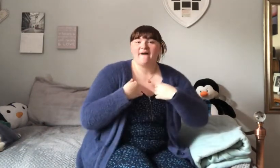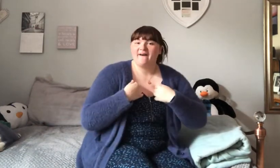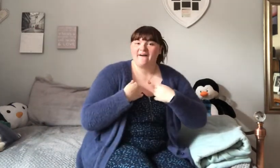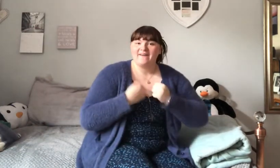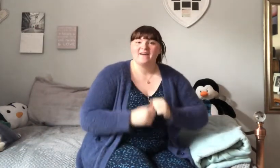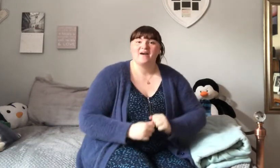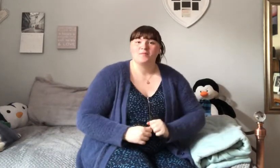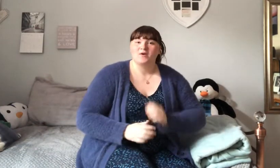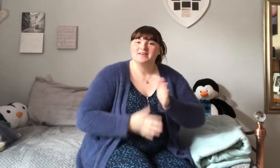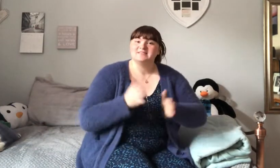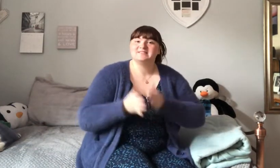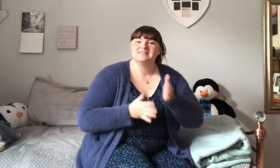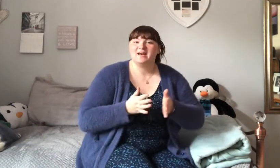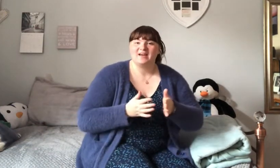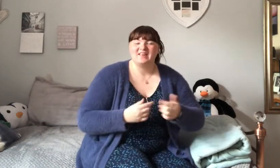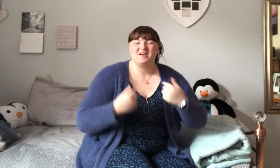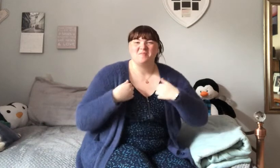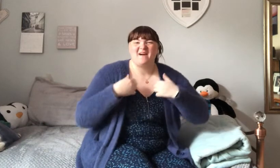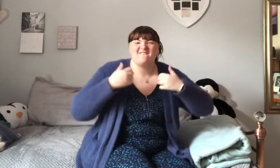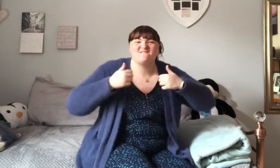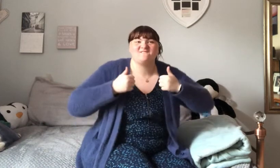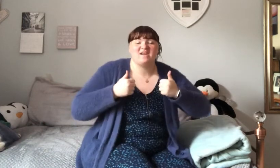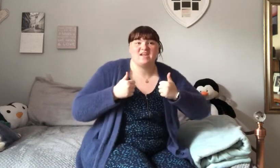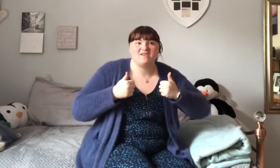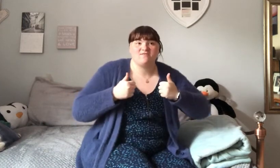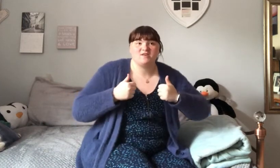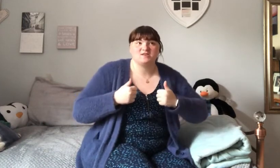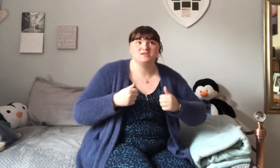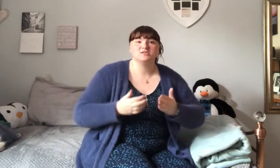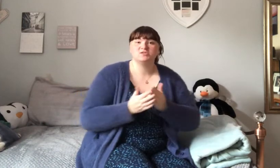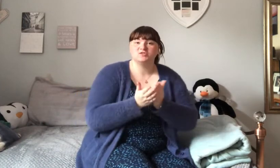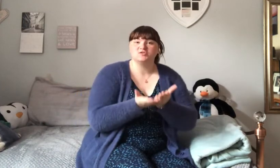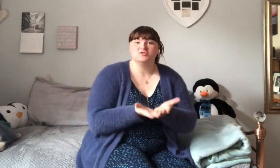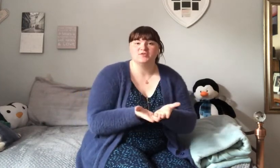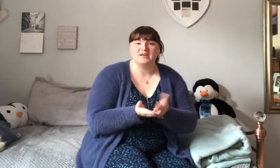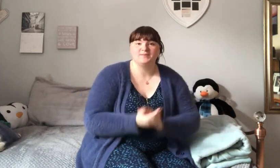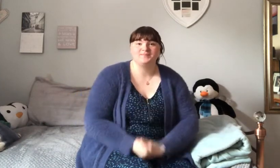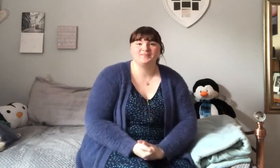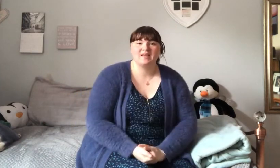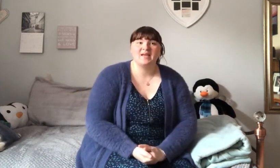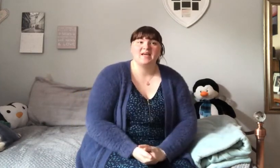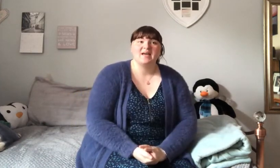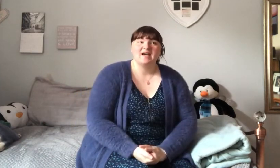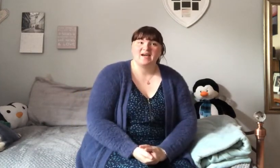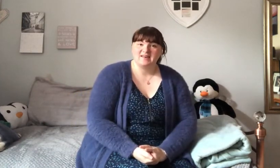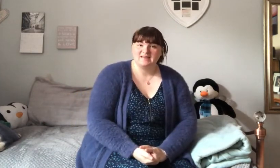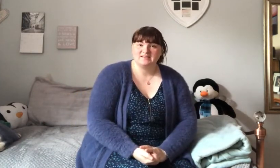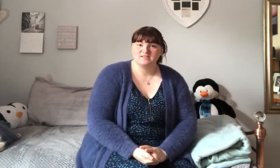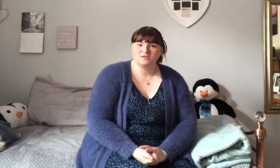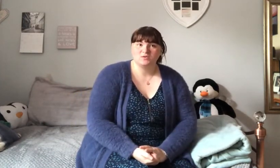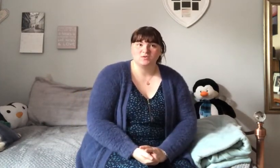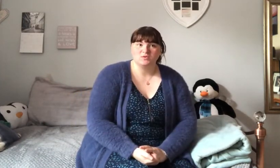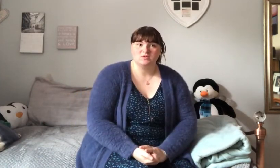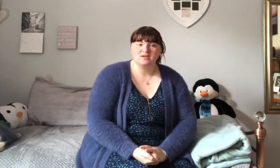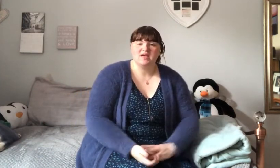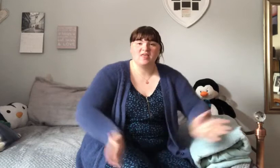I am going to sign my favourite story, and it is called